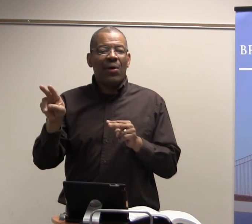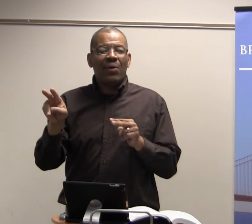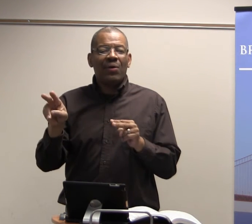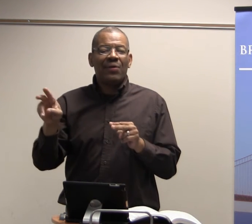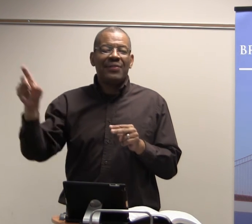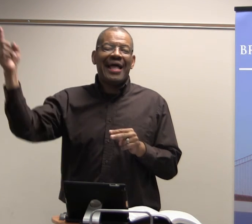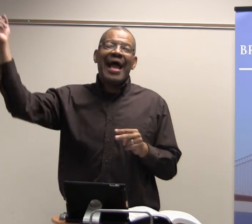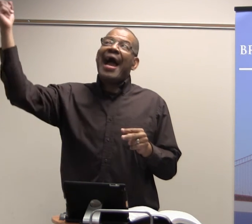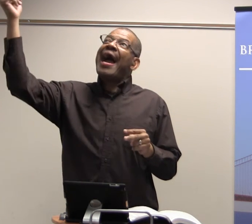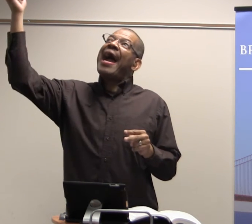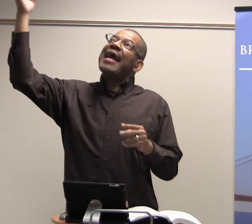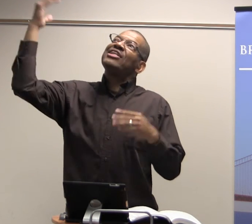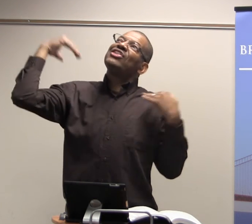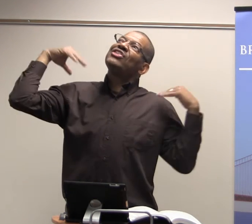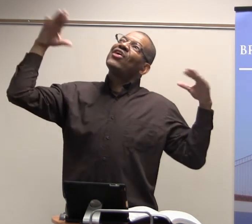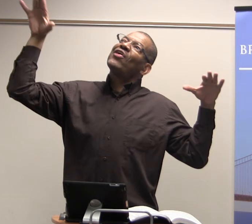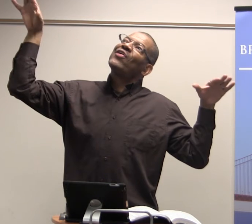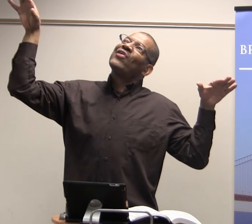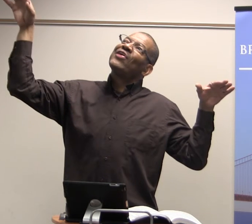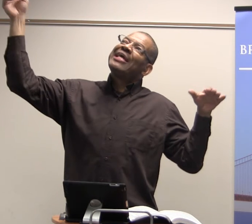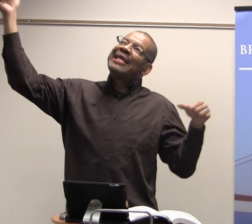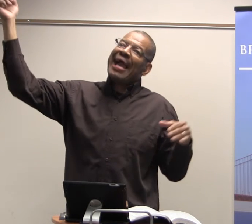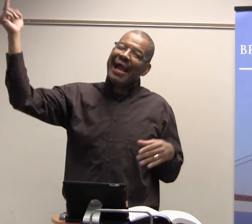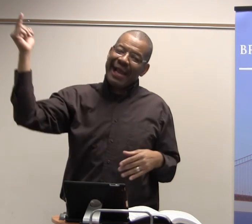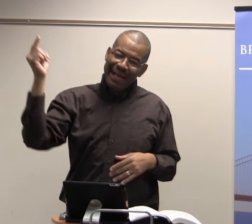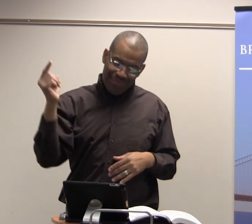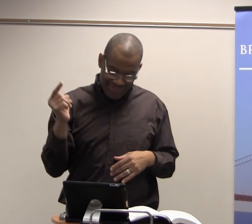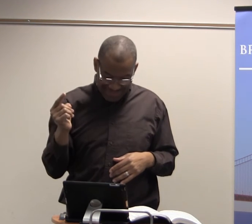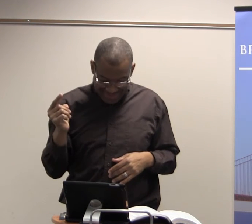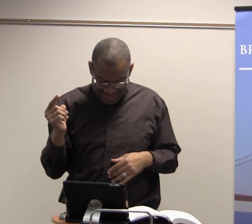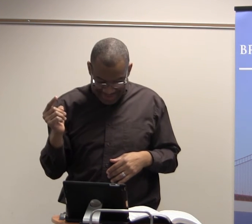Behold, that angel came